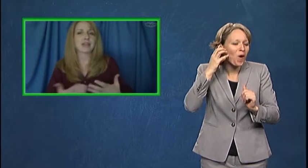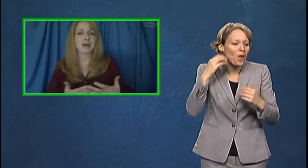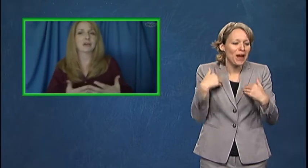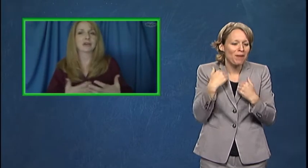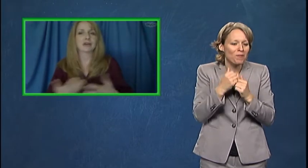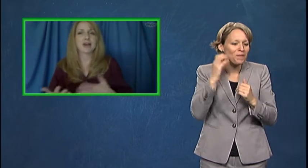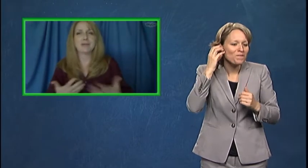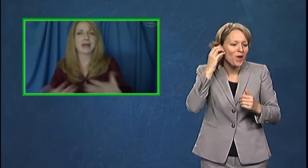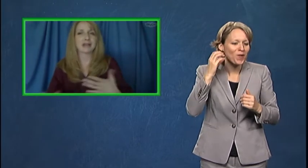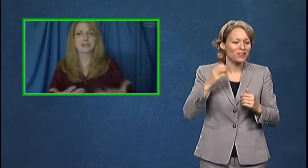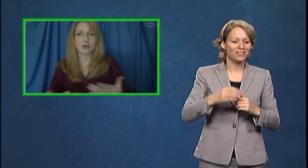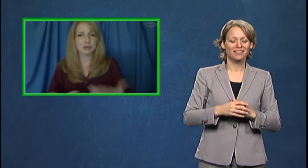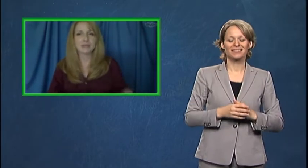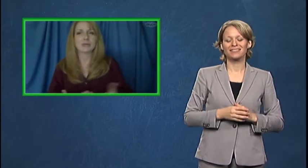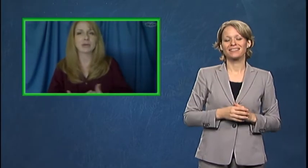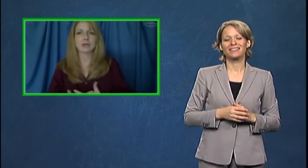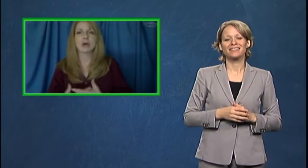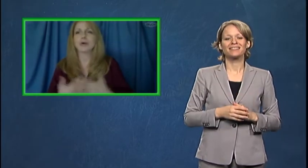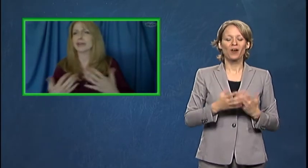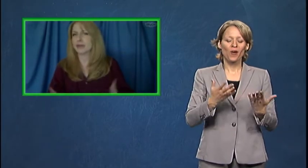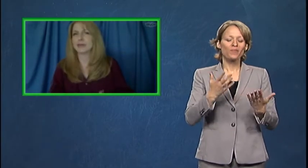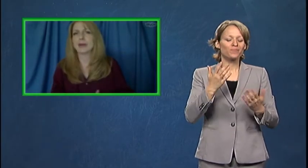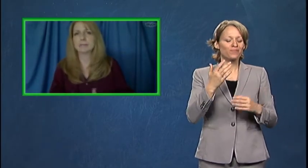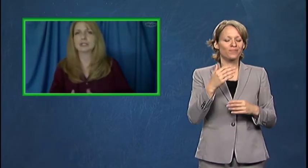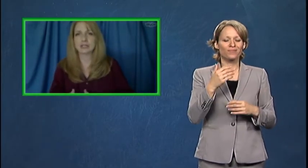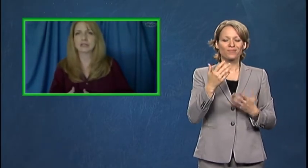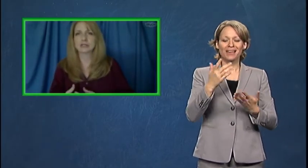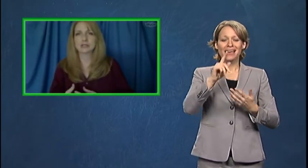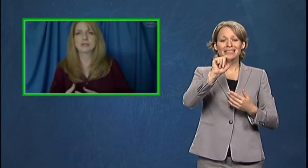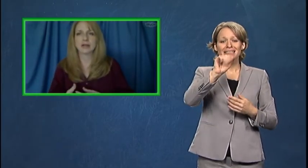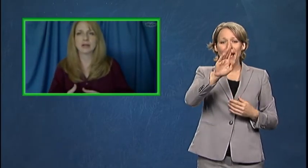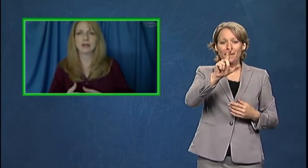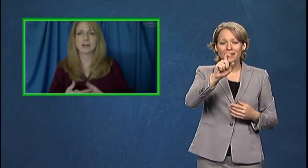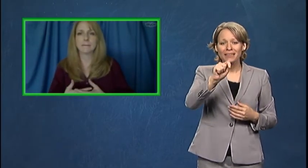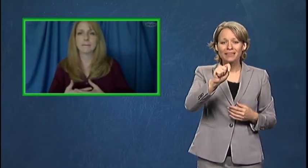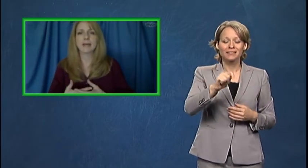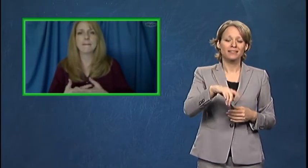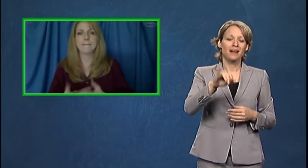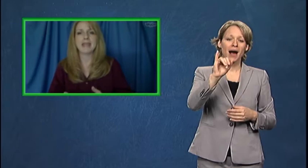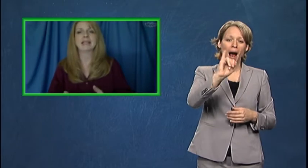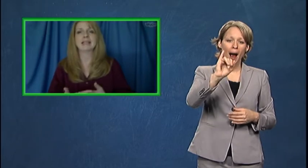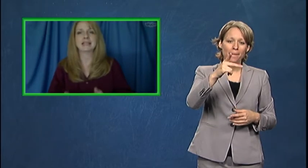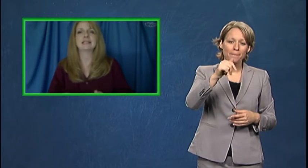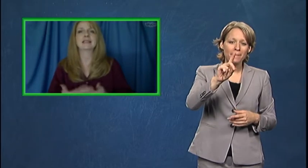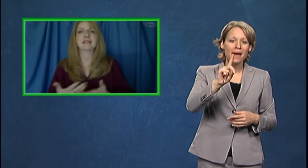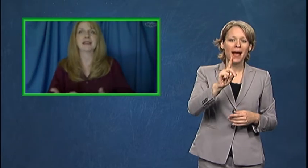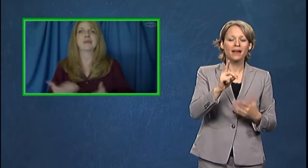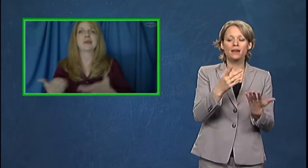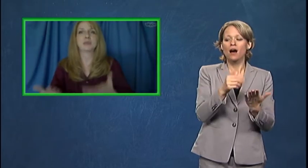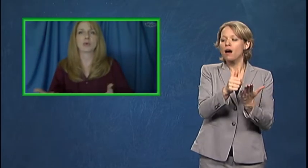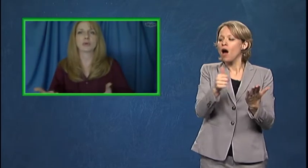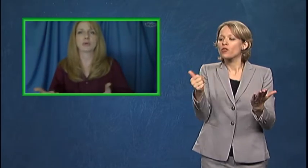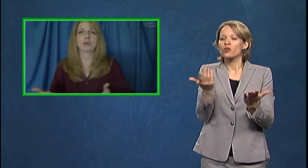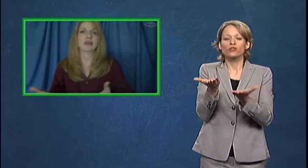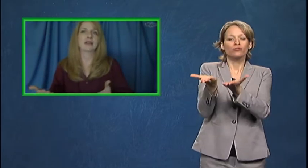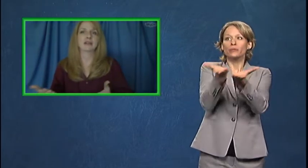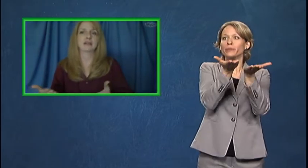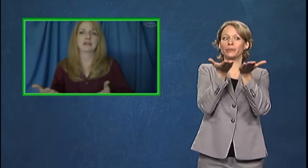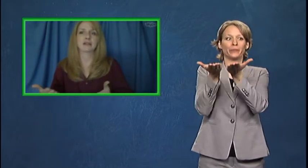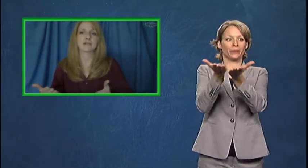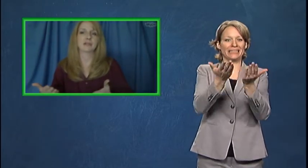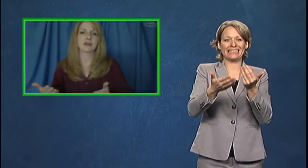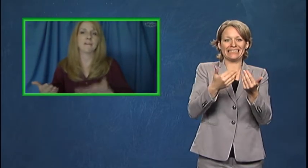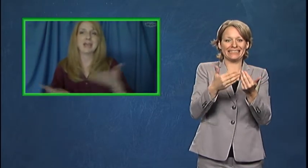course, a tablet or iPad is probably where we're going, or other web machines that make it easy, lightweight, portable,